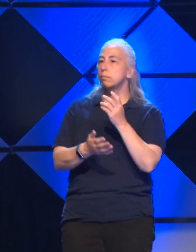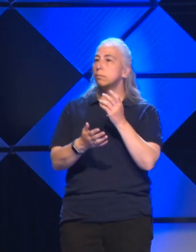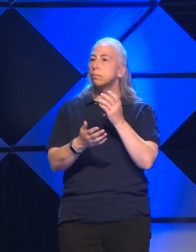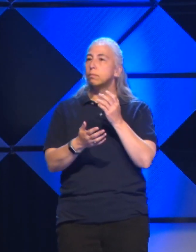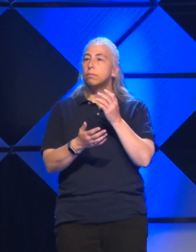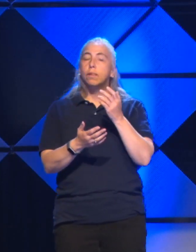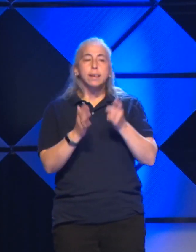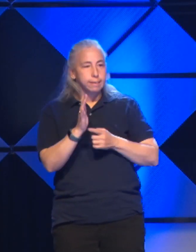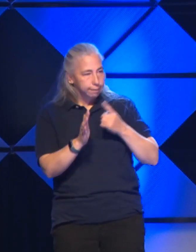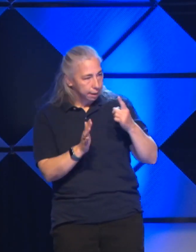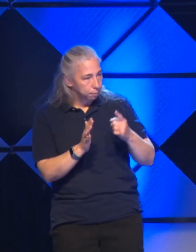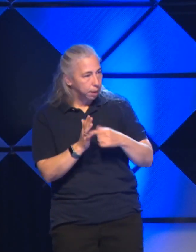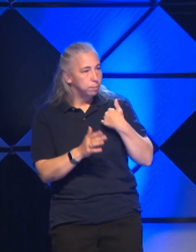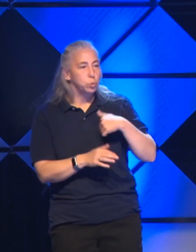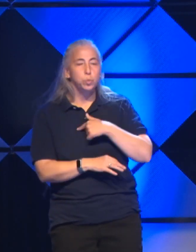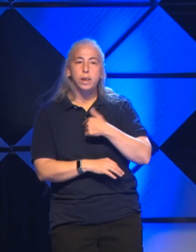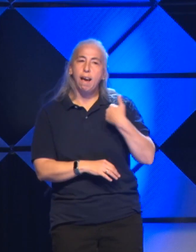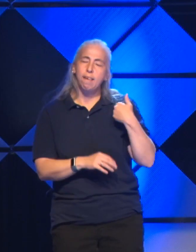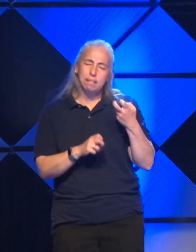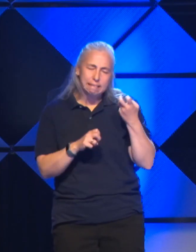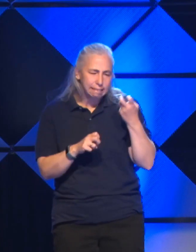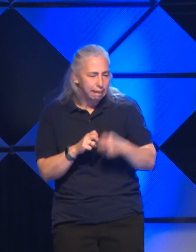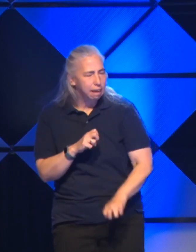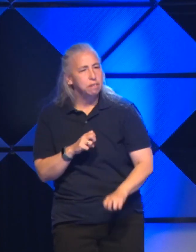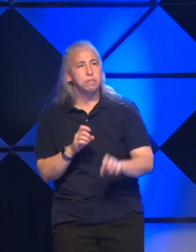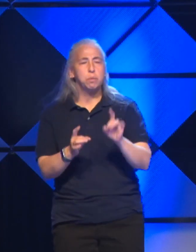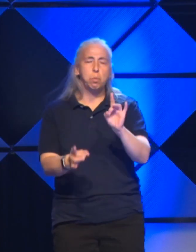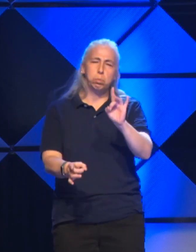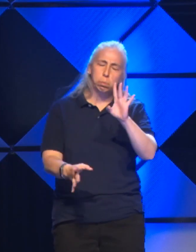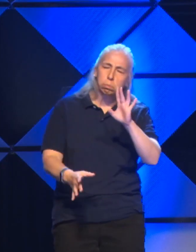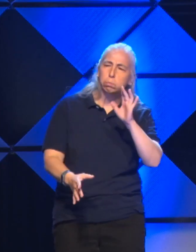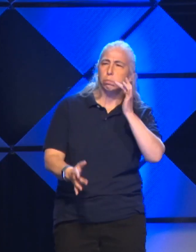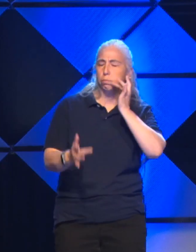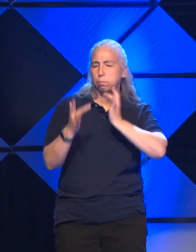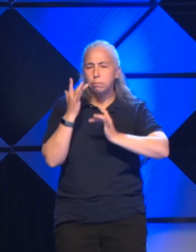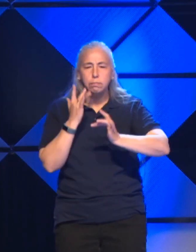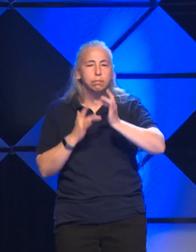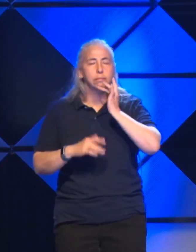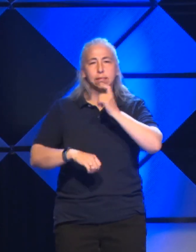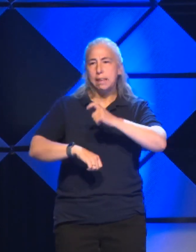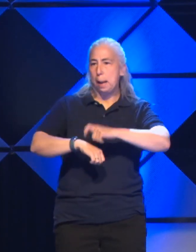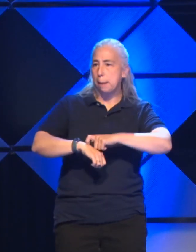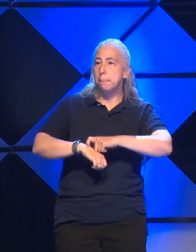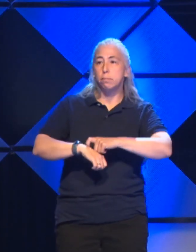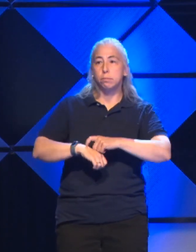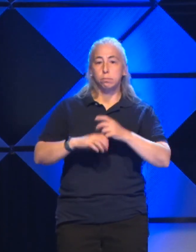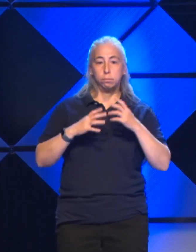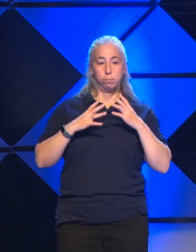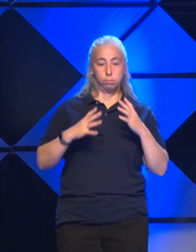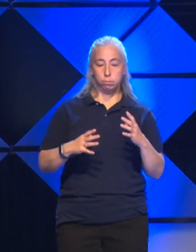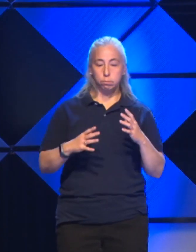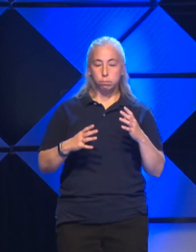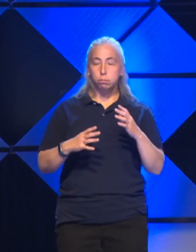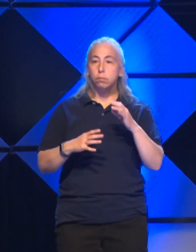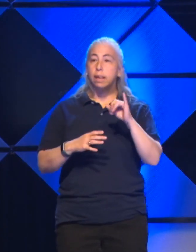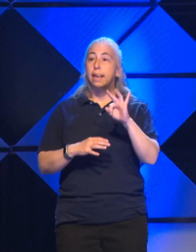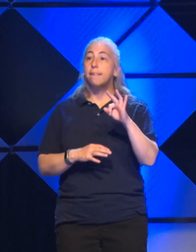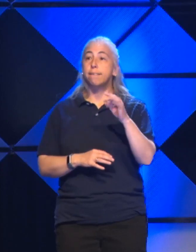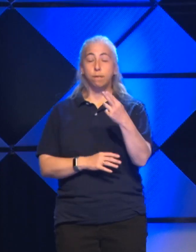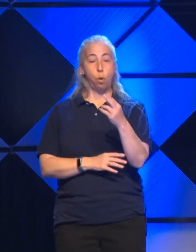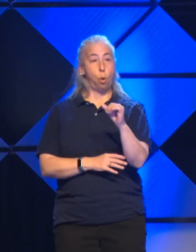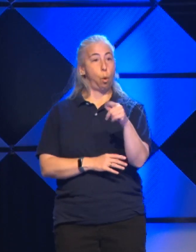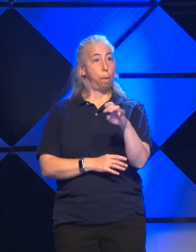we experience, hard, tough times, if we have hope, if we have a little bit of